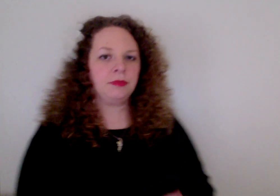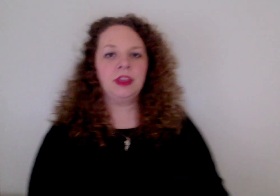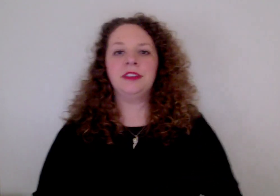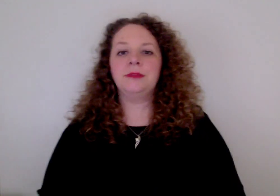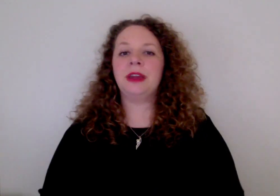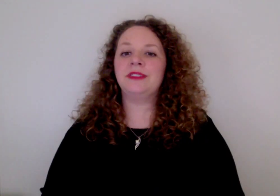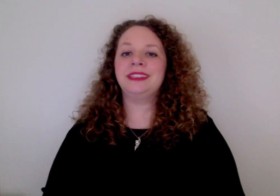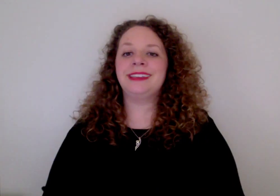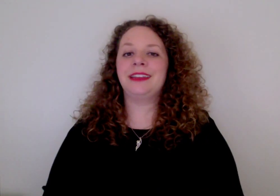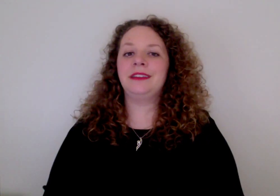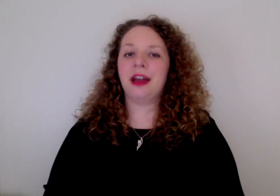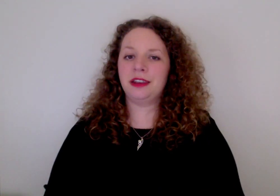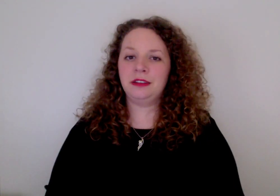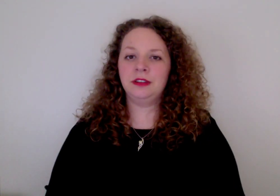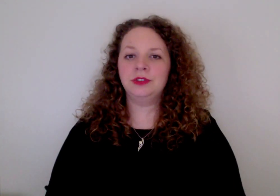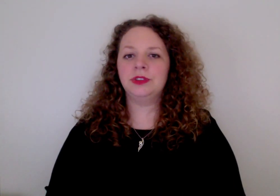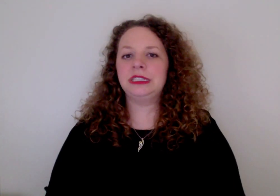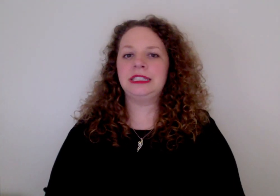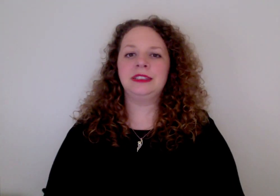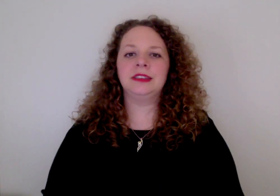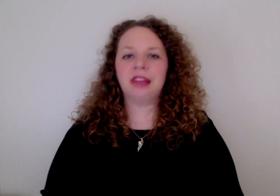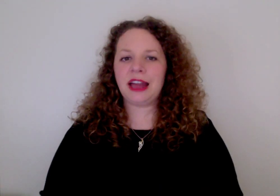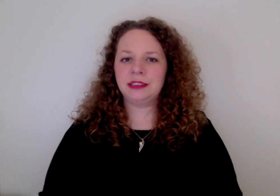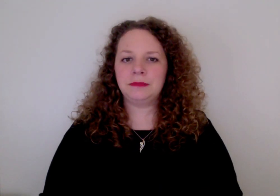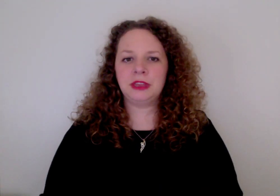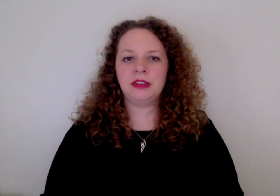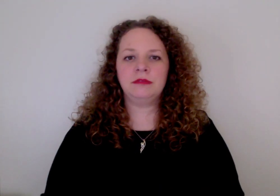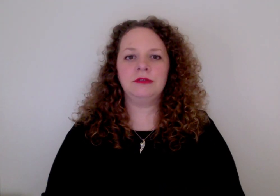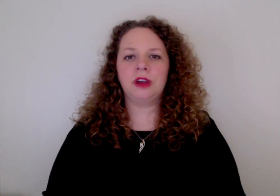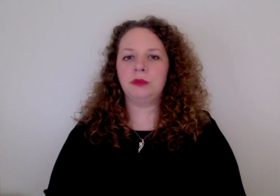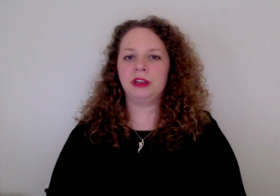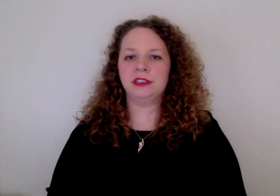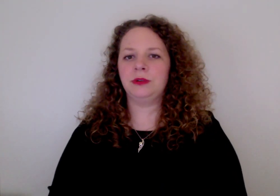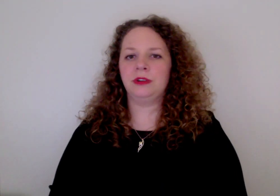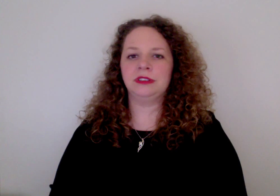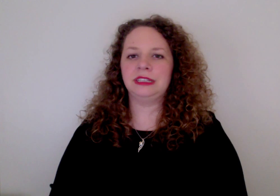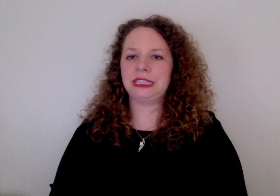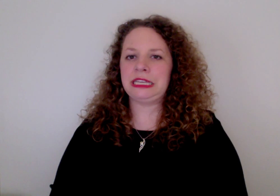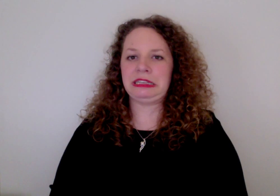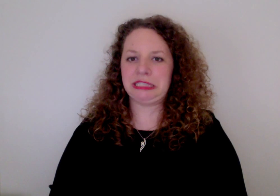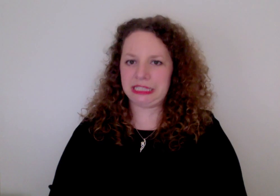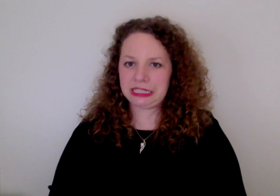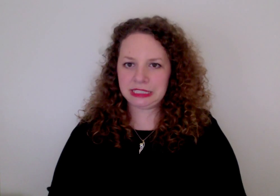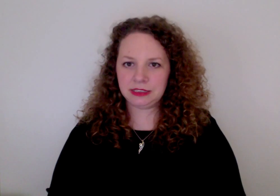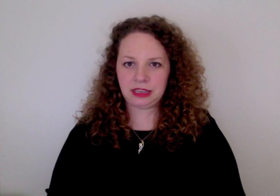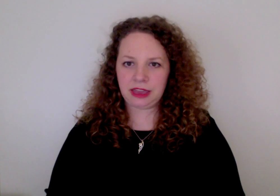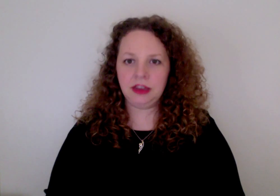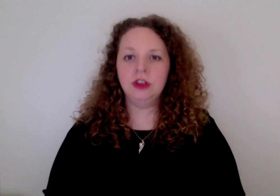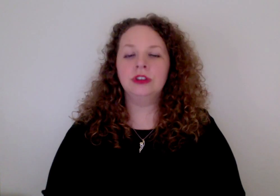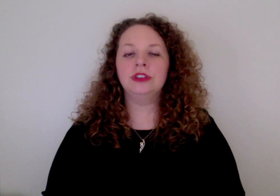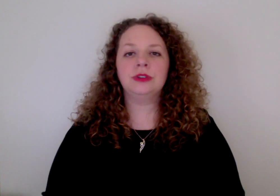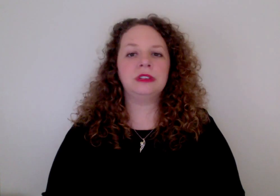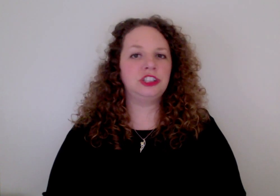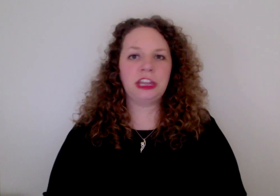Then we have the sign none. So this is to lack something, not present, or doesn't exist. Okay, so you're going to shake your